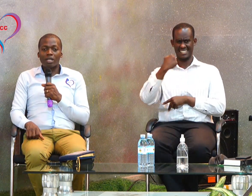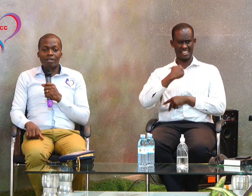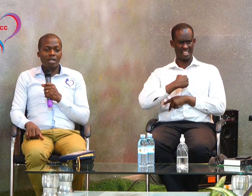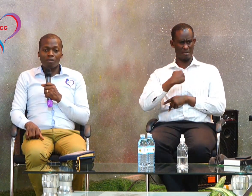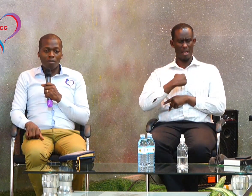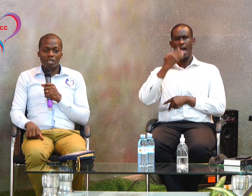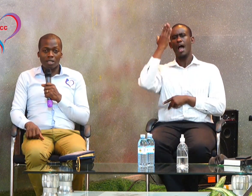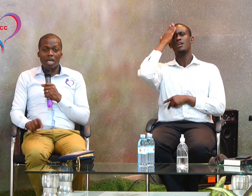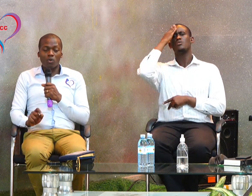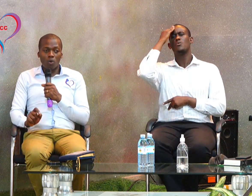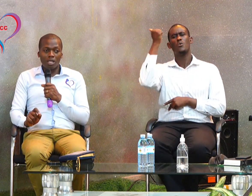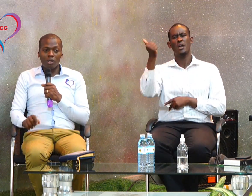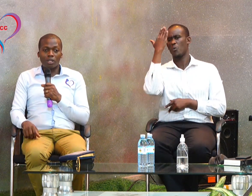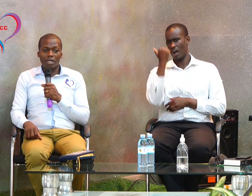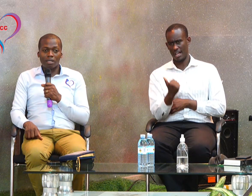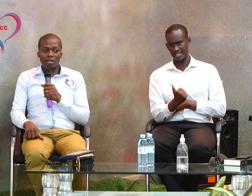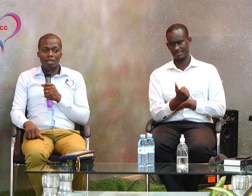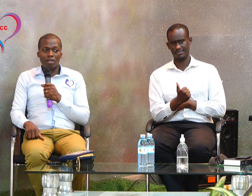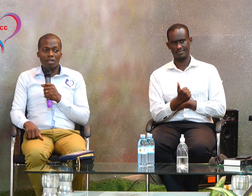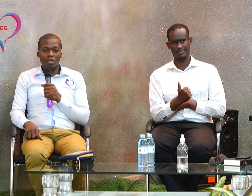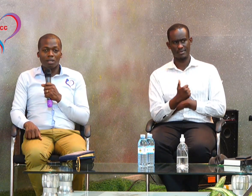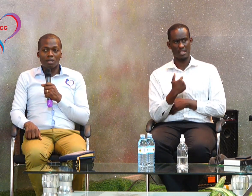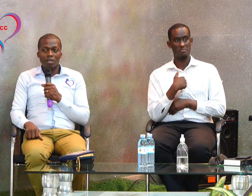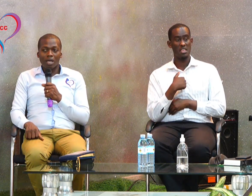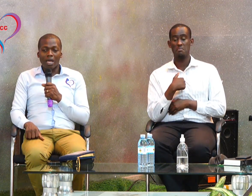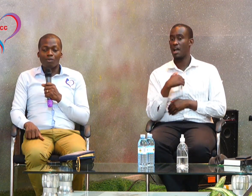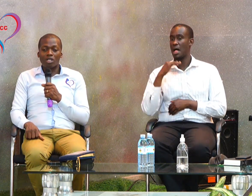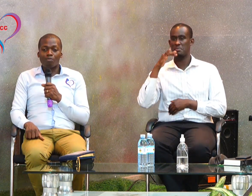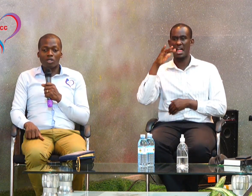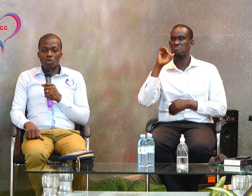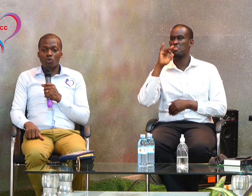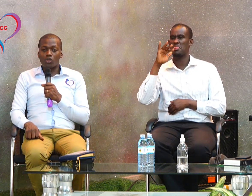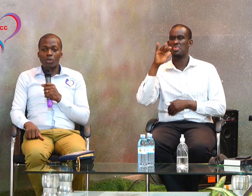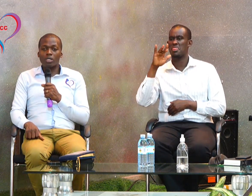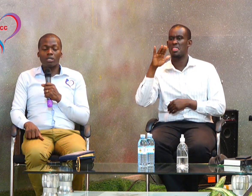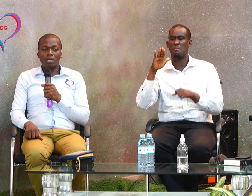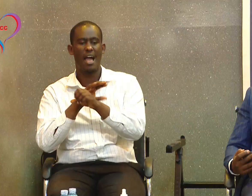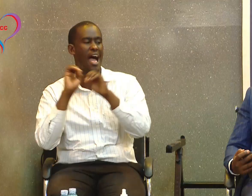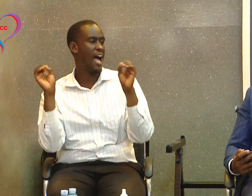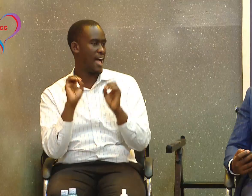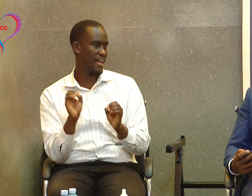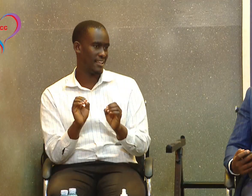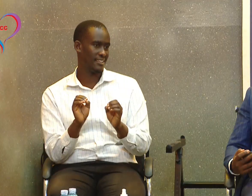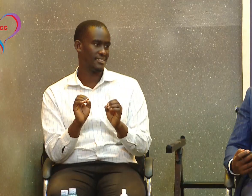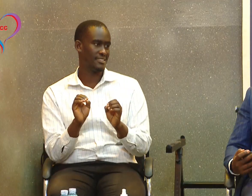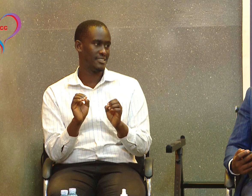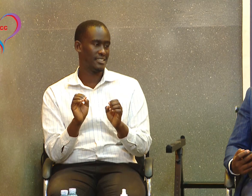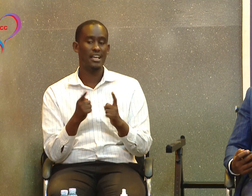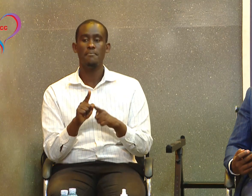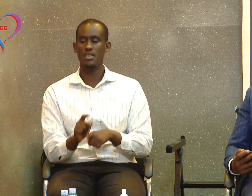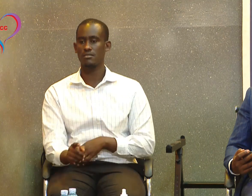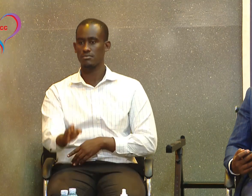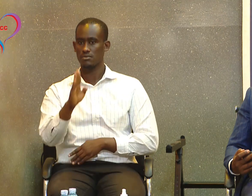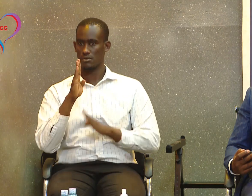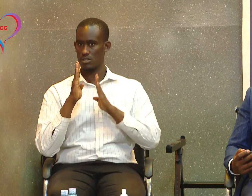does not understand my message, I know why they don't understand. I am not a person of jokes. Ndi muntu wa mbera straight